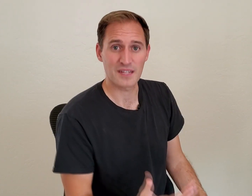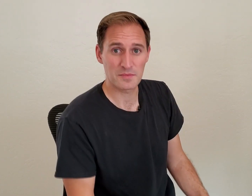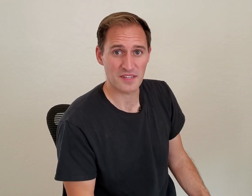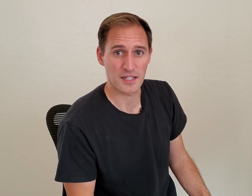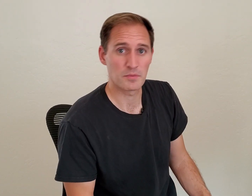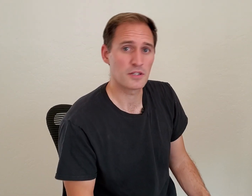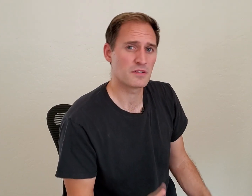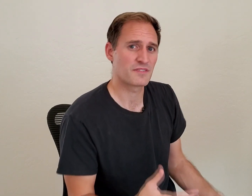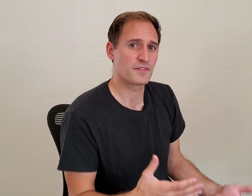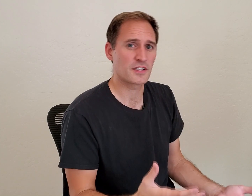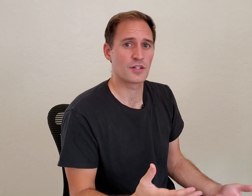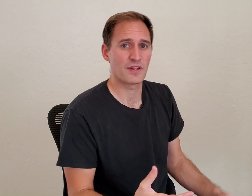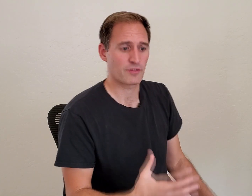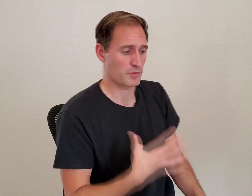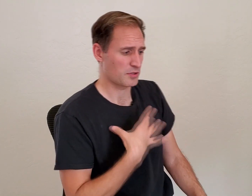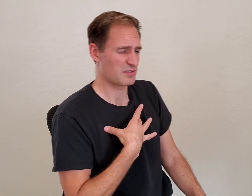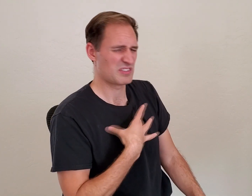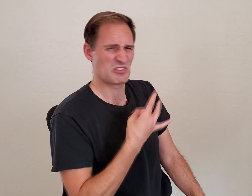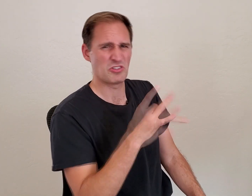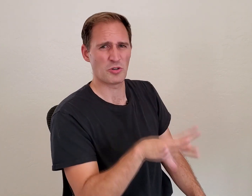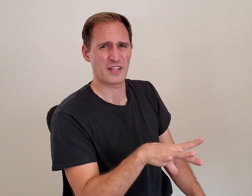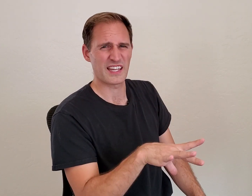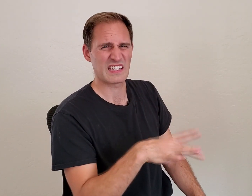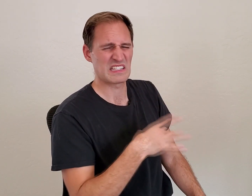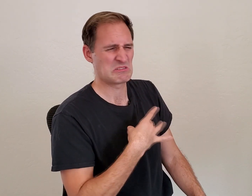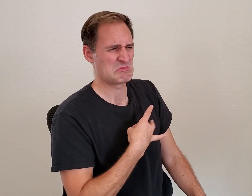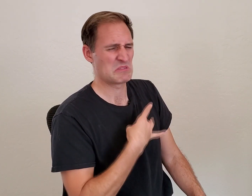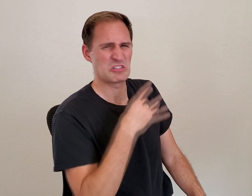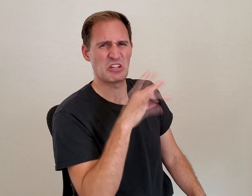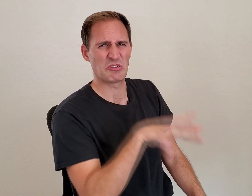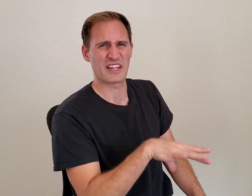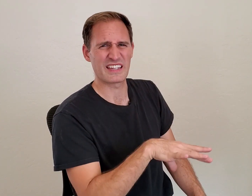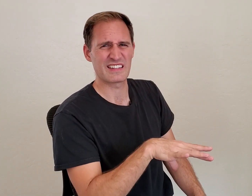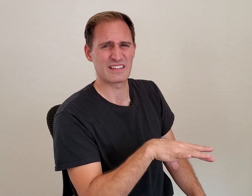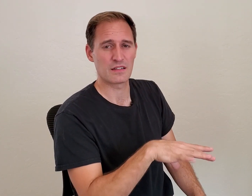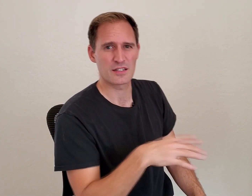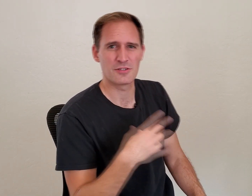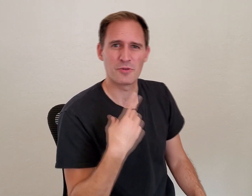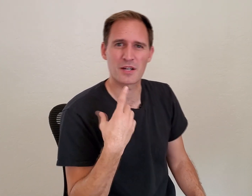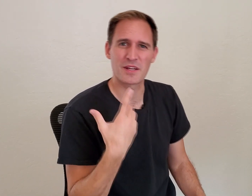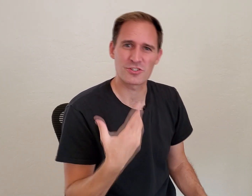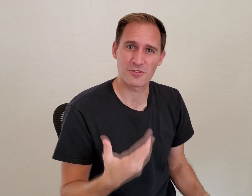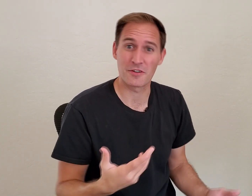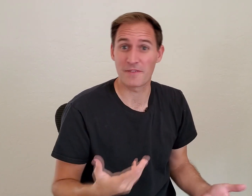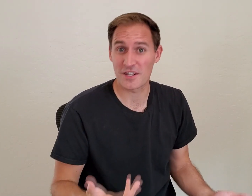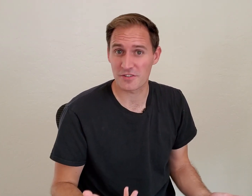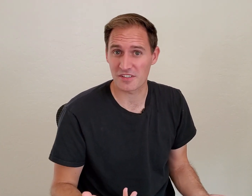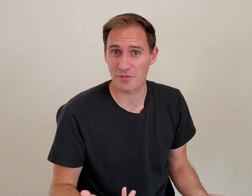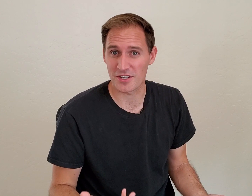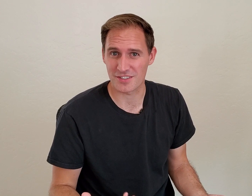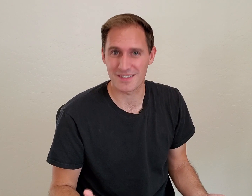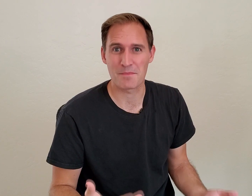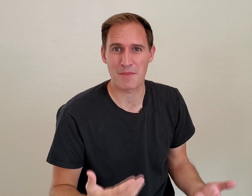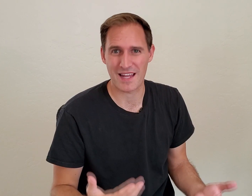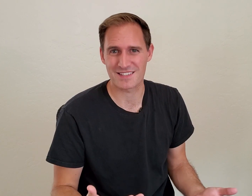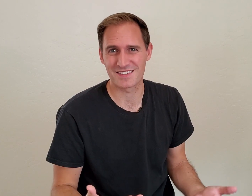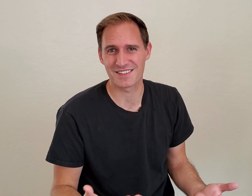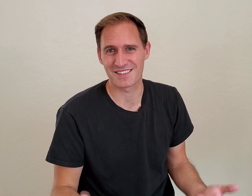same sign, but you just flick it away from you. Don't like. Don't like. And you want to make sure your facial expression matches the